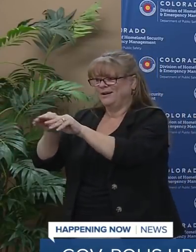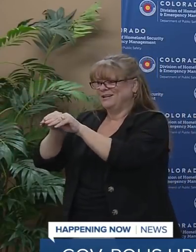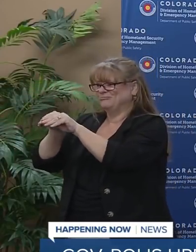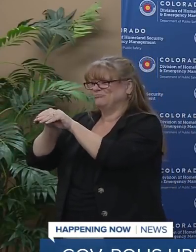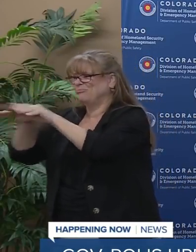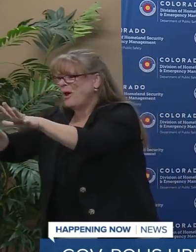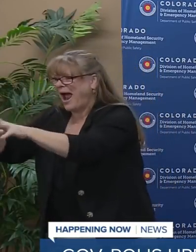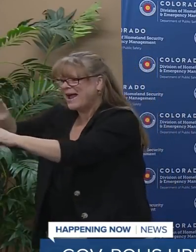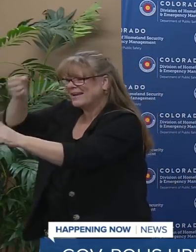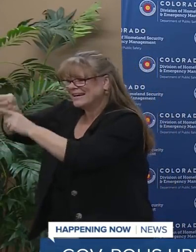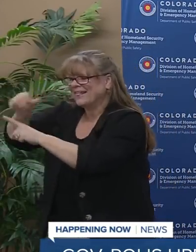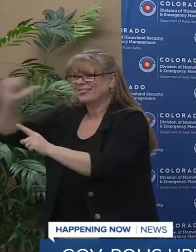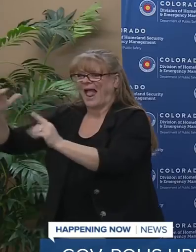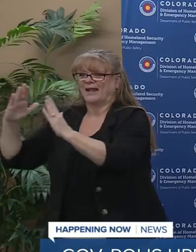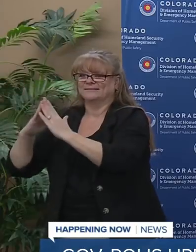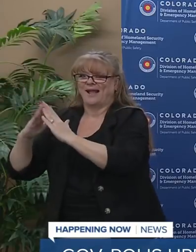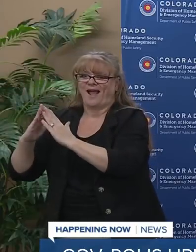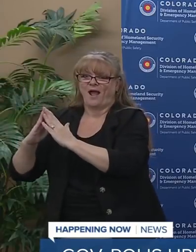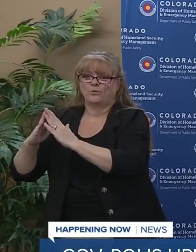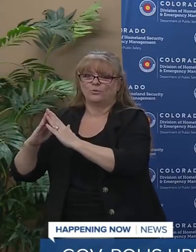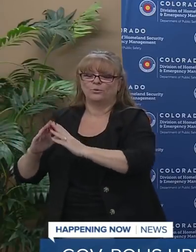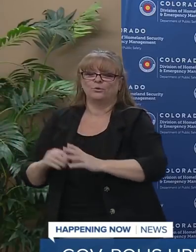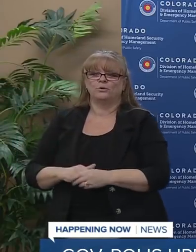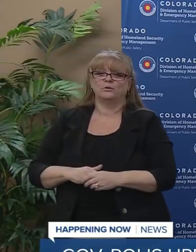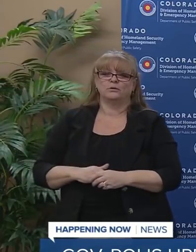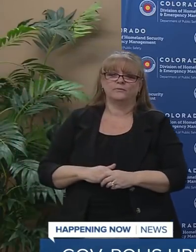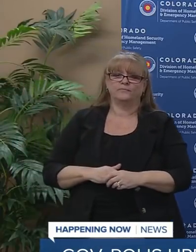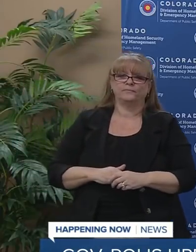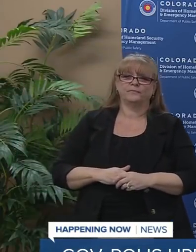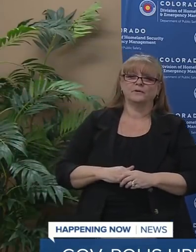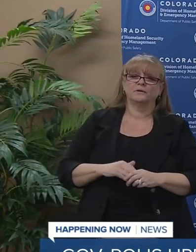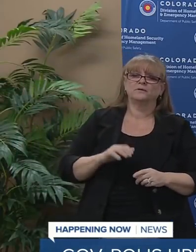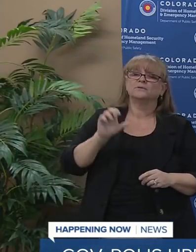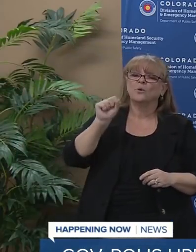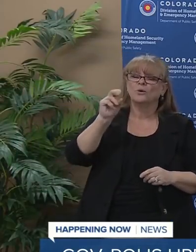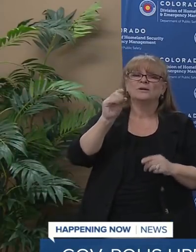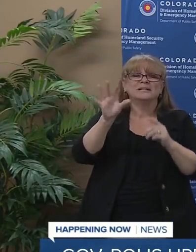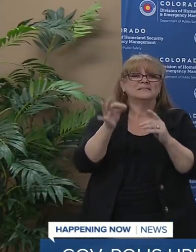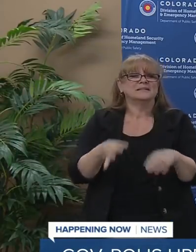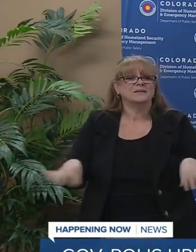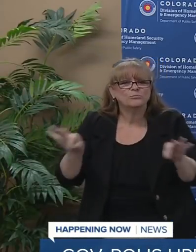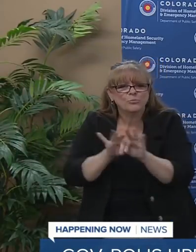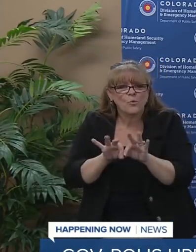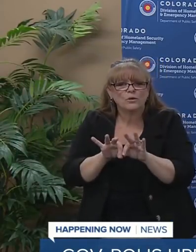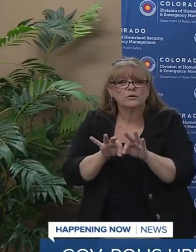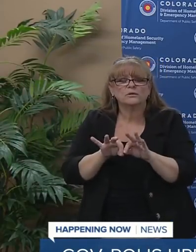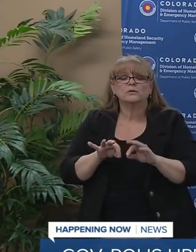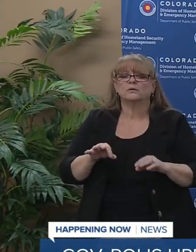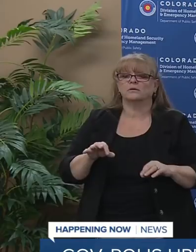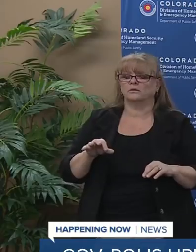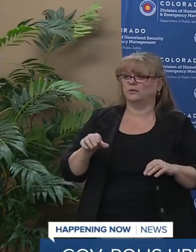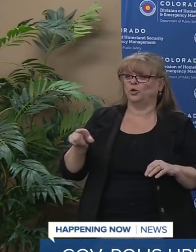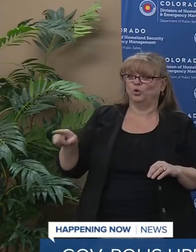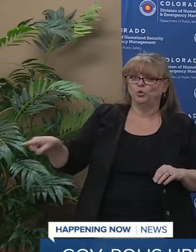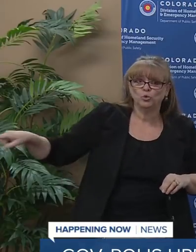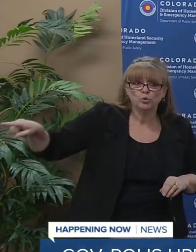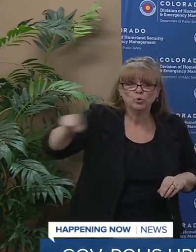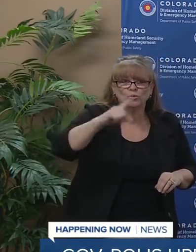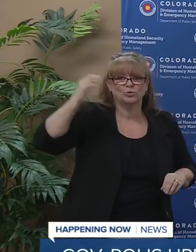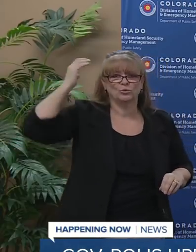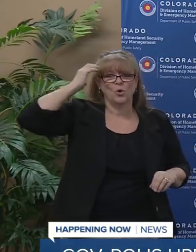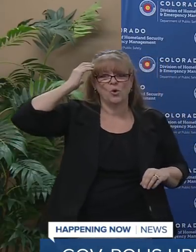implement additional social distancing guidelines. So that's very important that people treat this as the pandemic